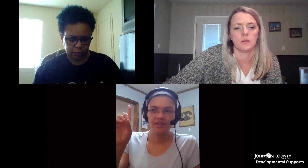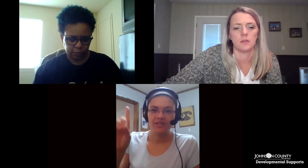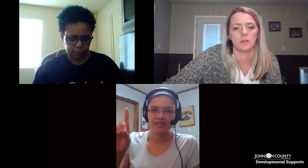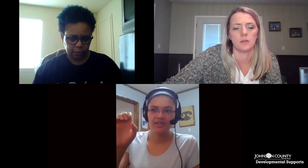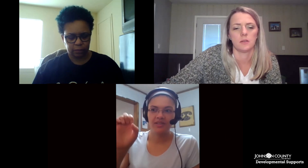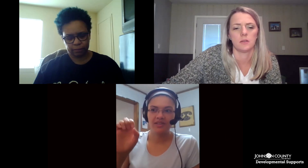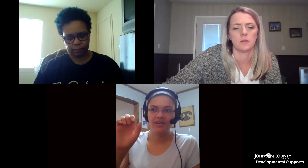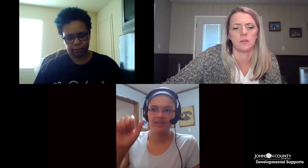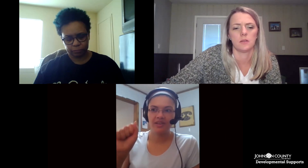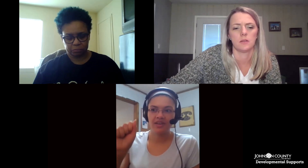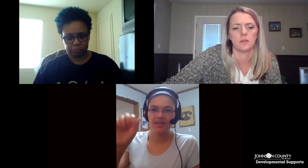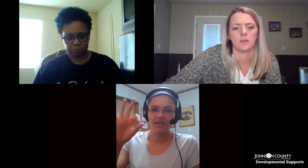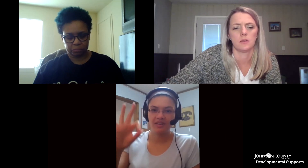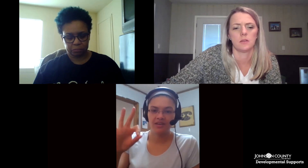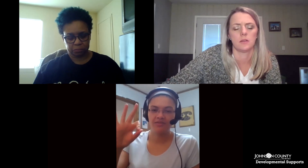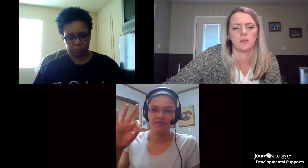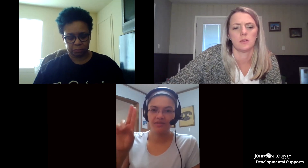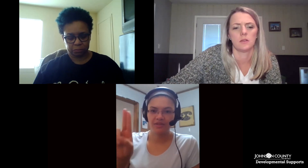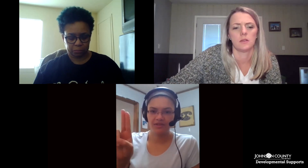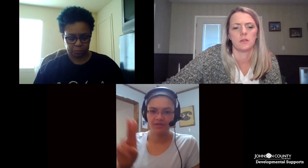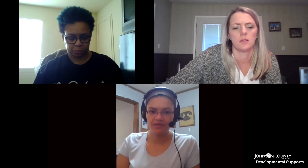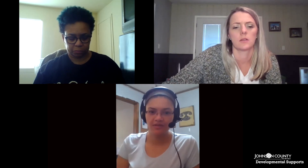Okay. E-A-F.